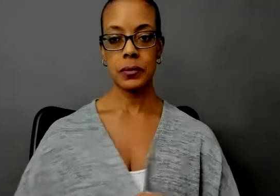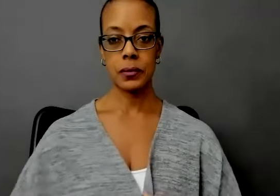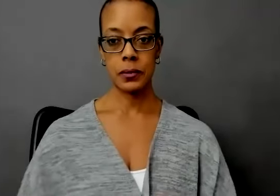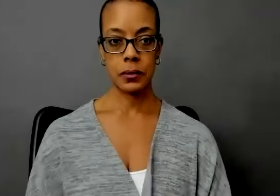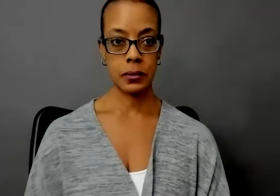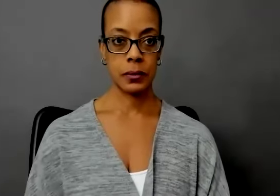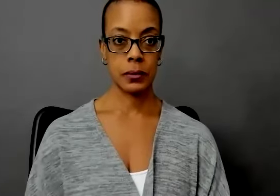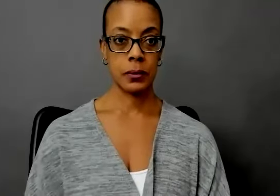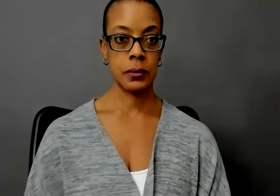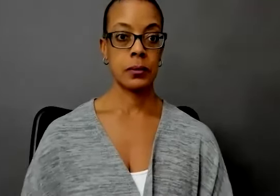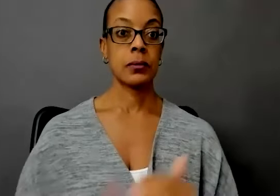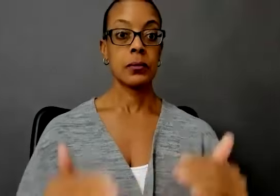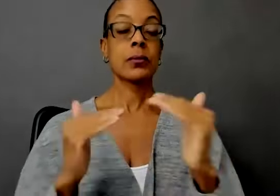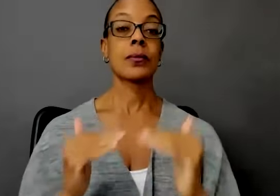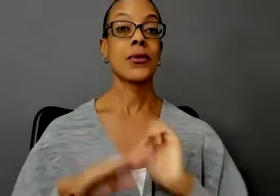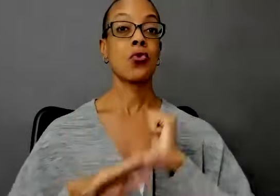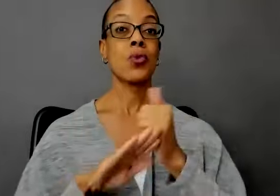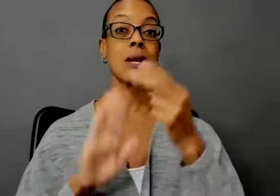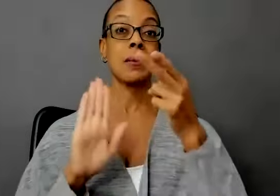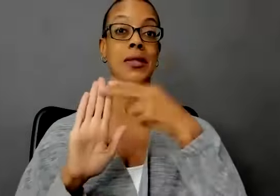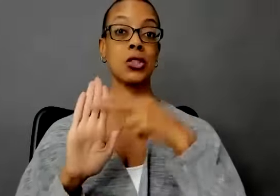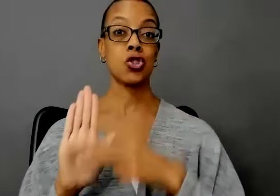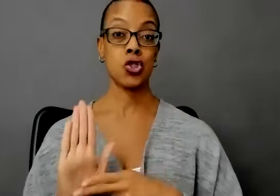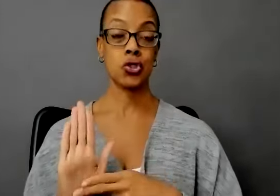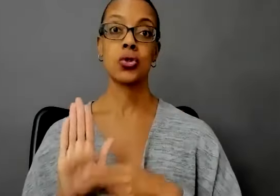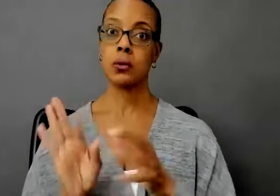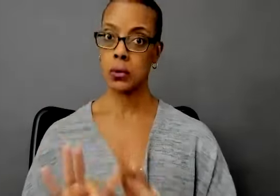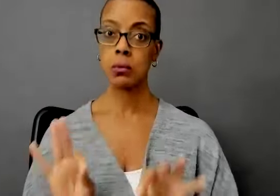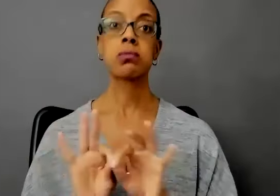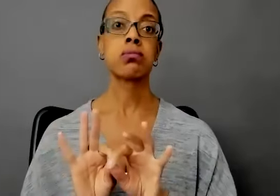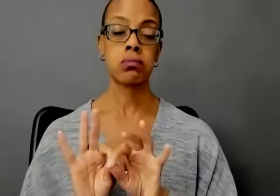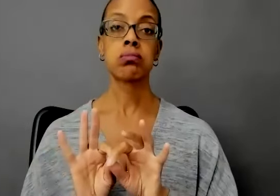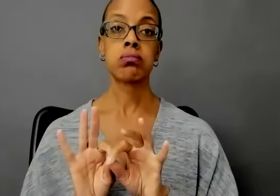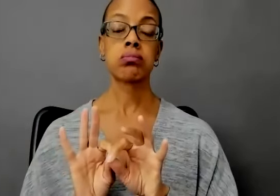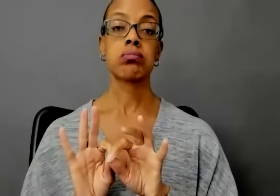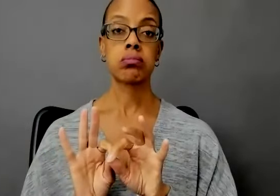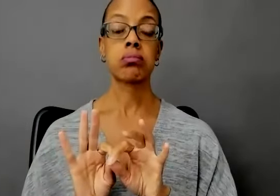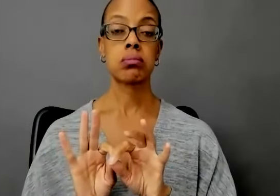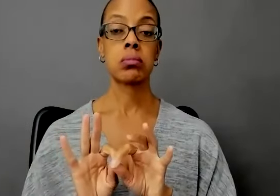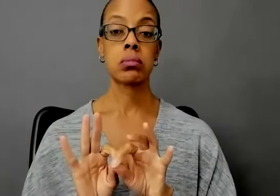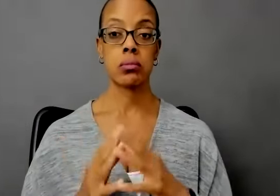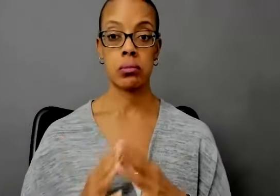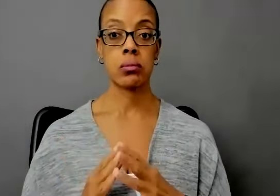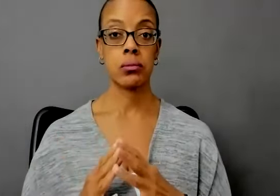Creating a petition was really important for the work, ensuring that we actually had a